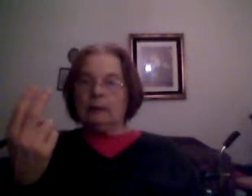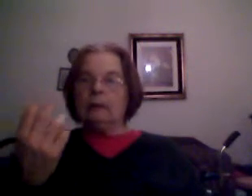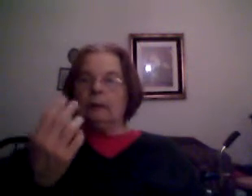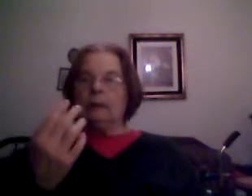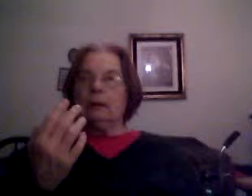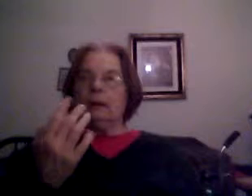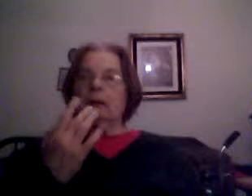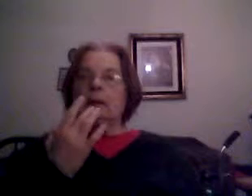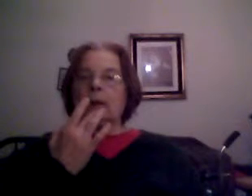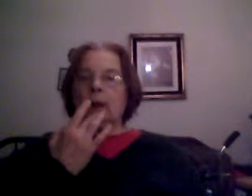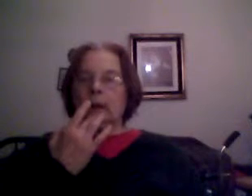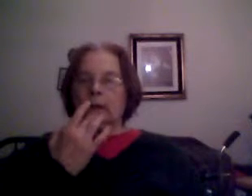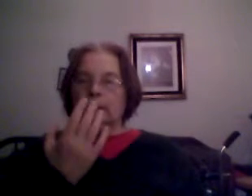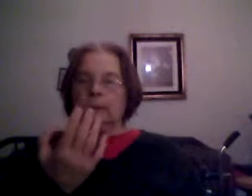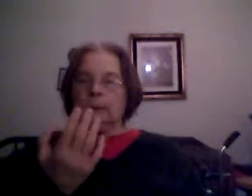is color.